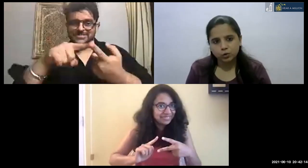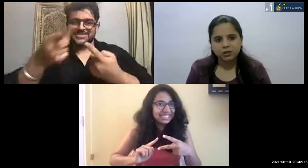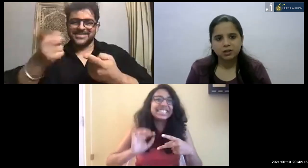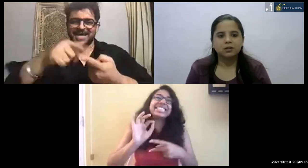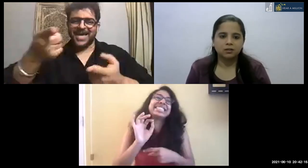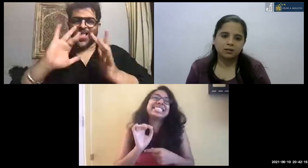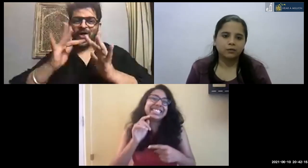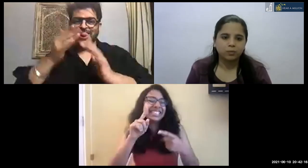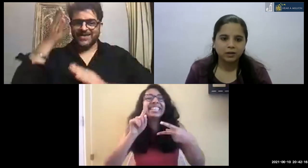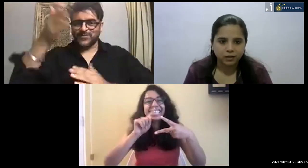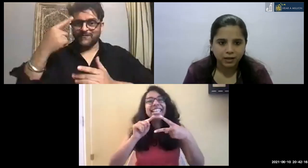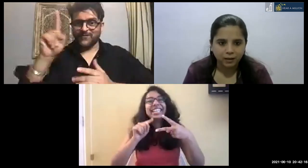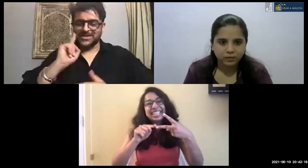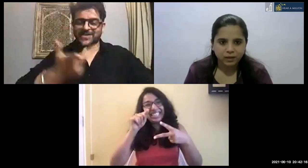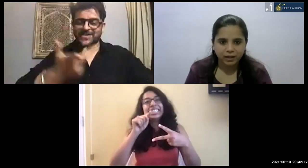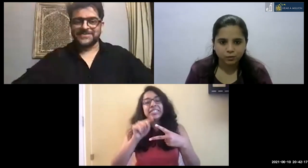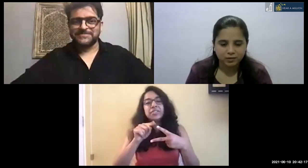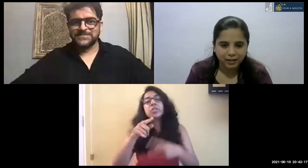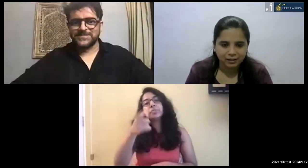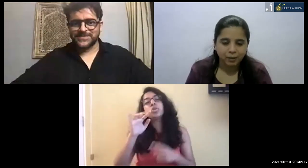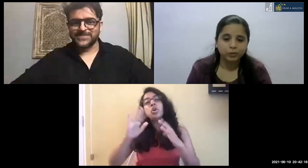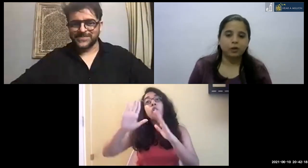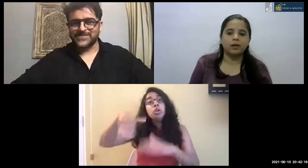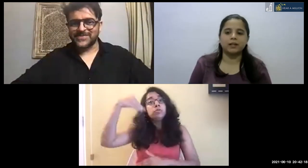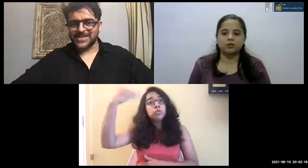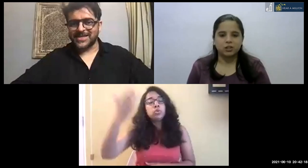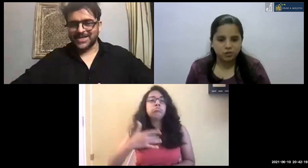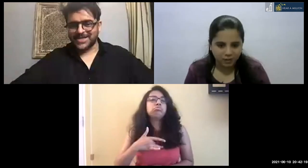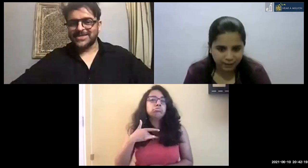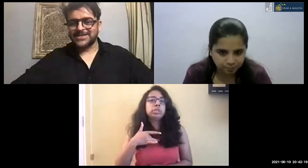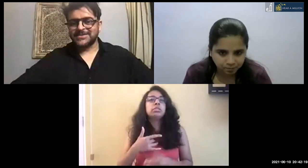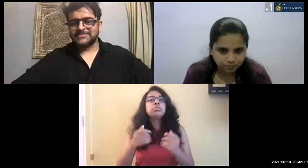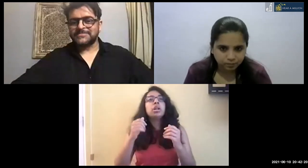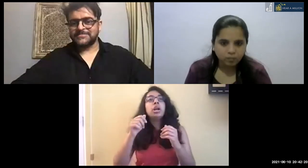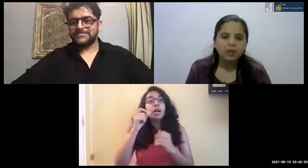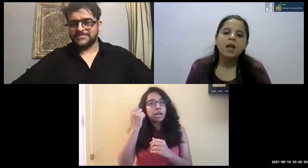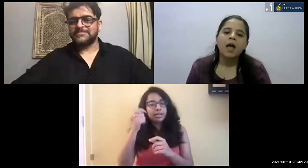another situation, that would be different. Yeah, you were saying about the online education, right?